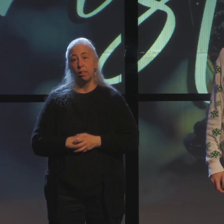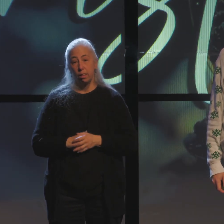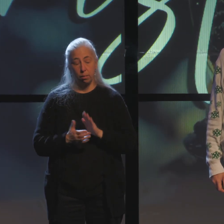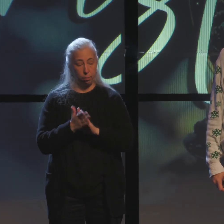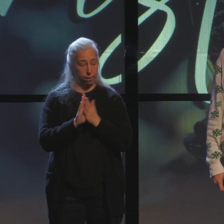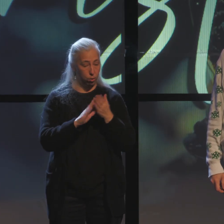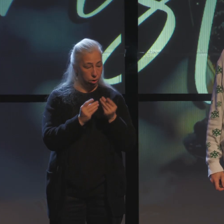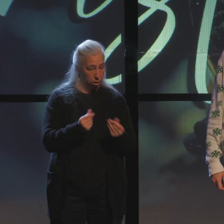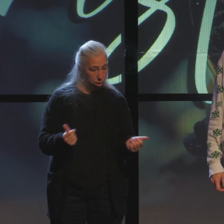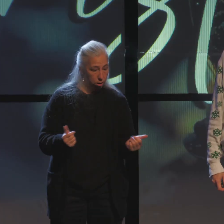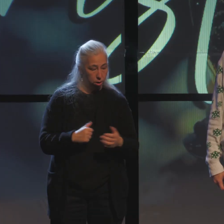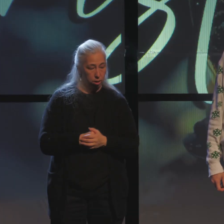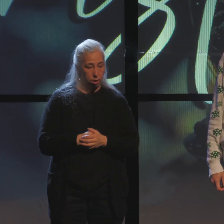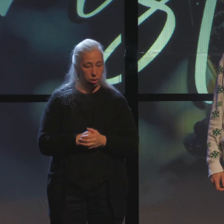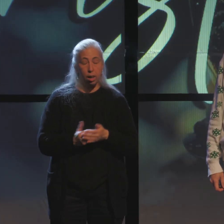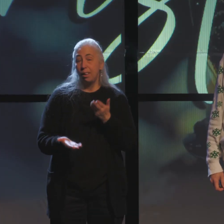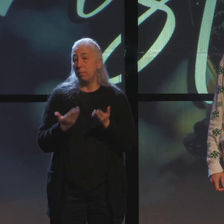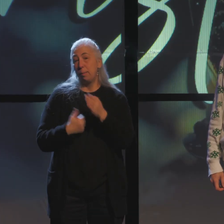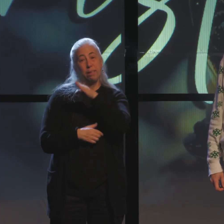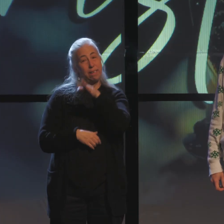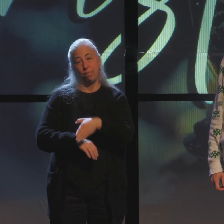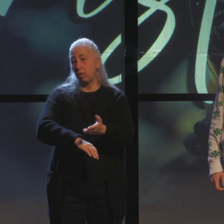It might not even ever get better.